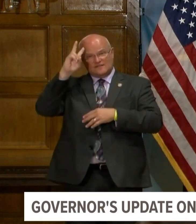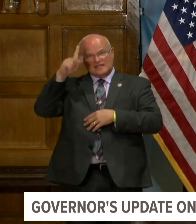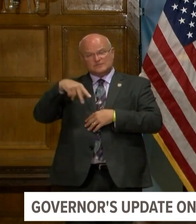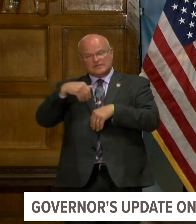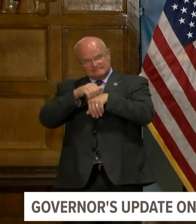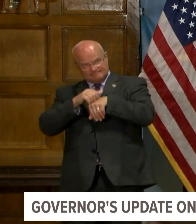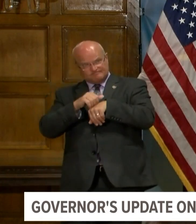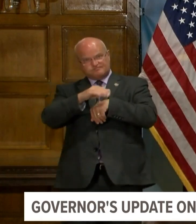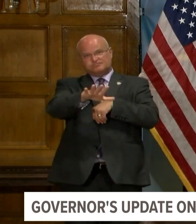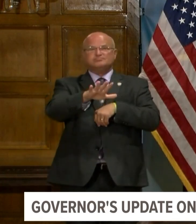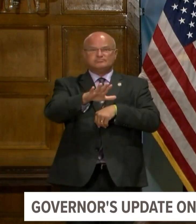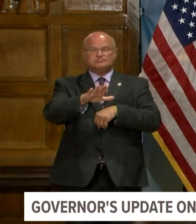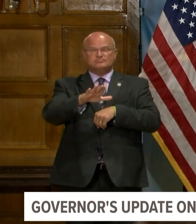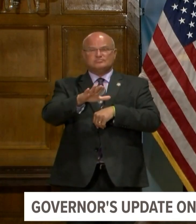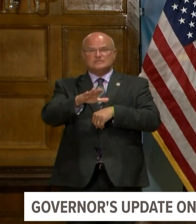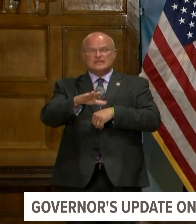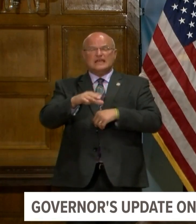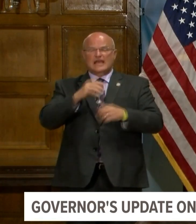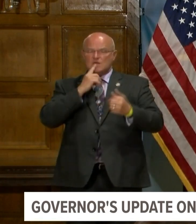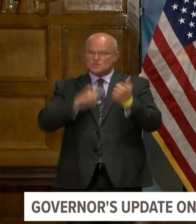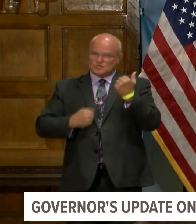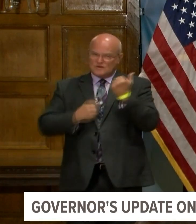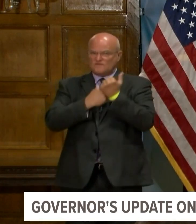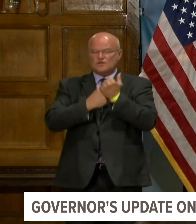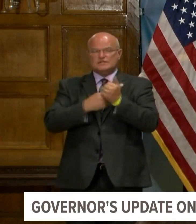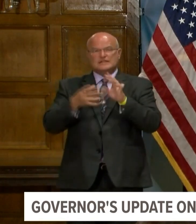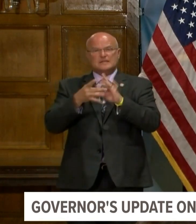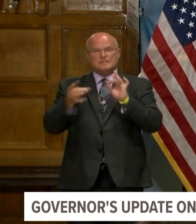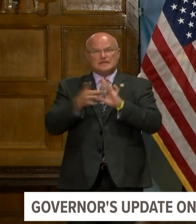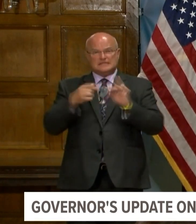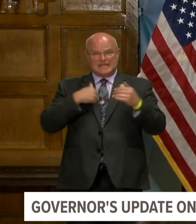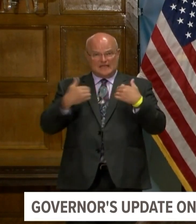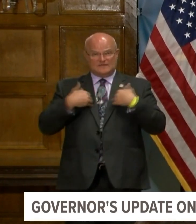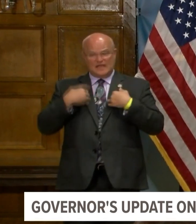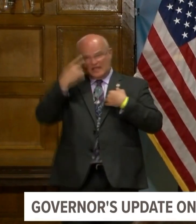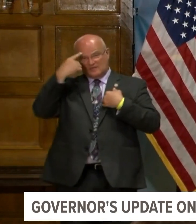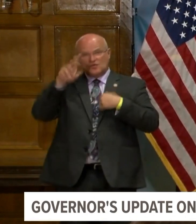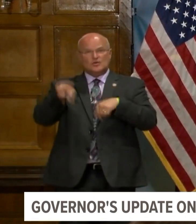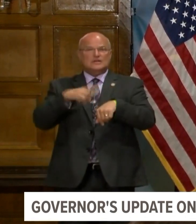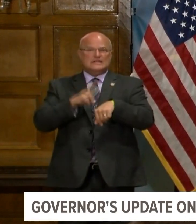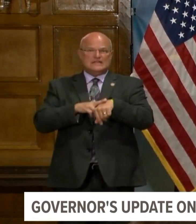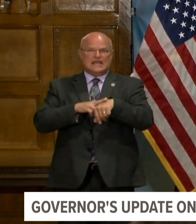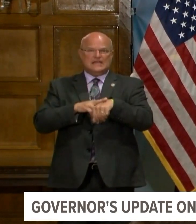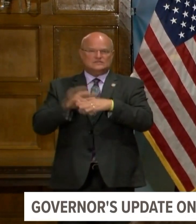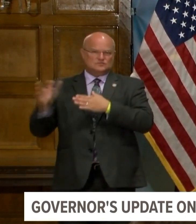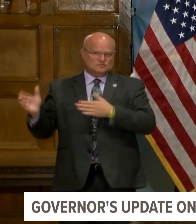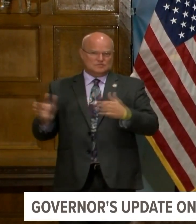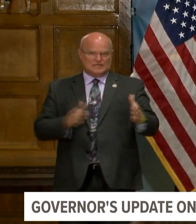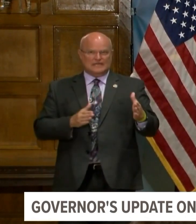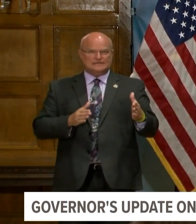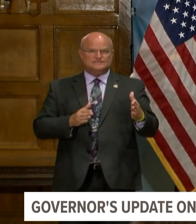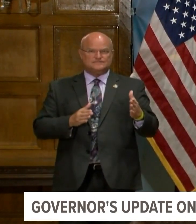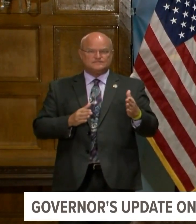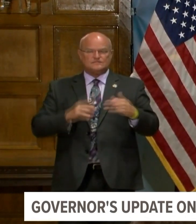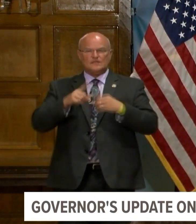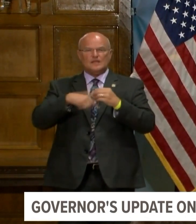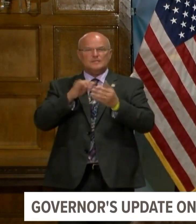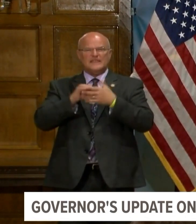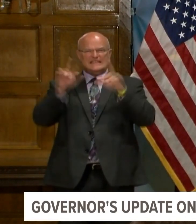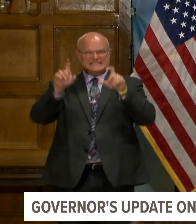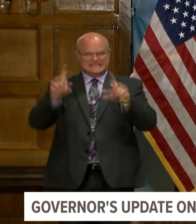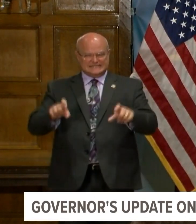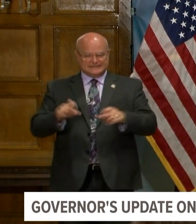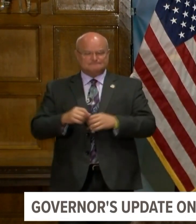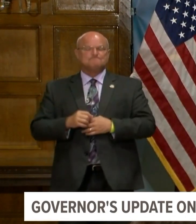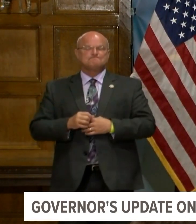President, and reinforcing the message that I've had for a national strategy and plan in regard to that